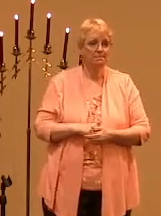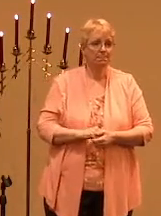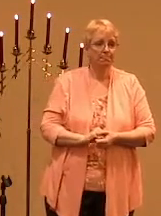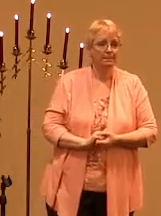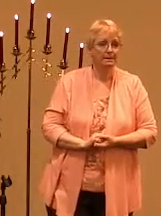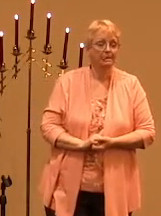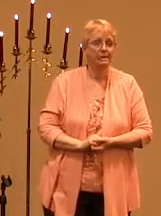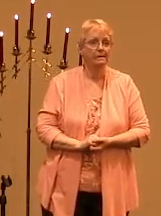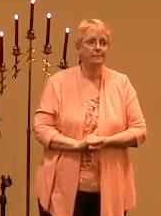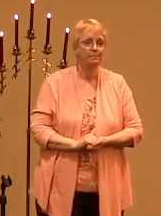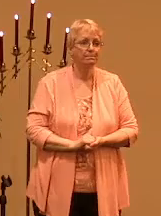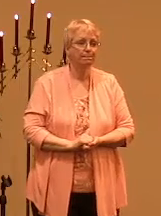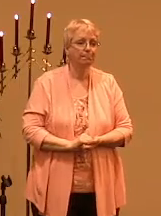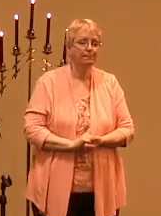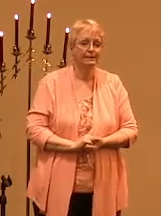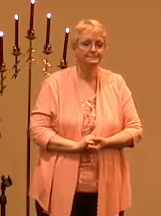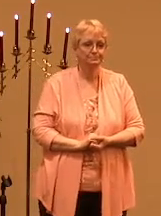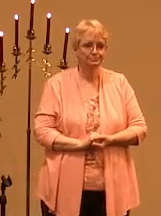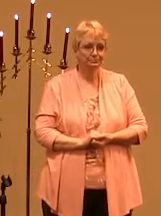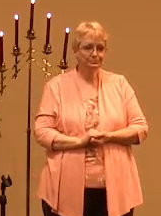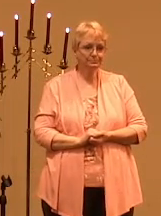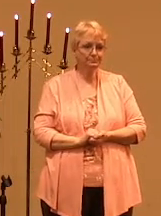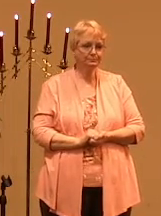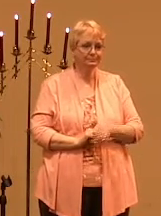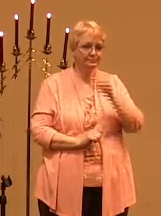think about the words we are singing.